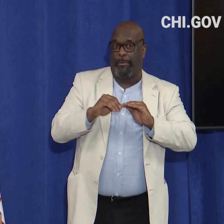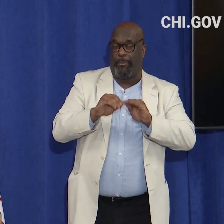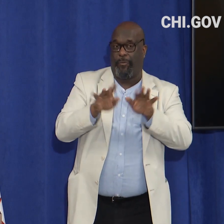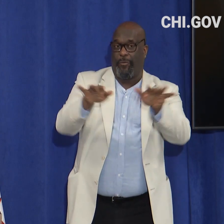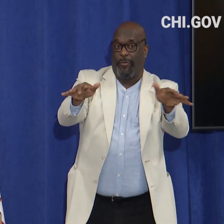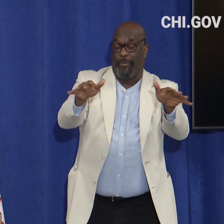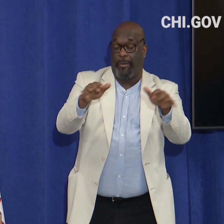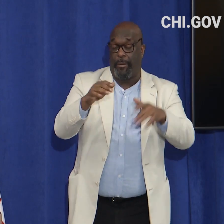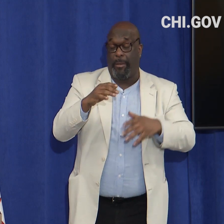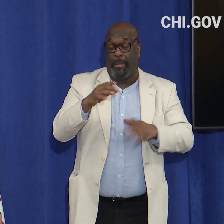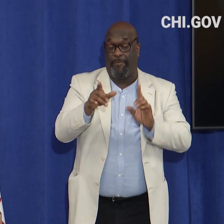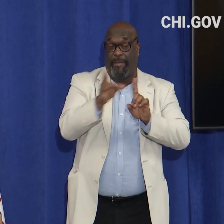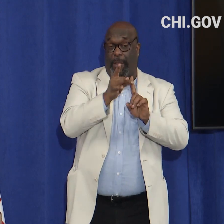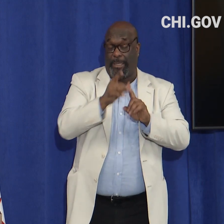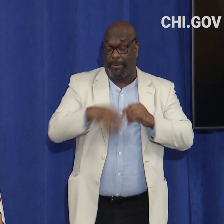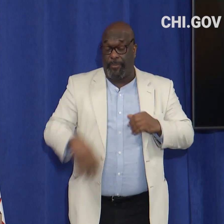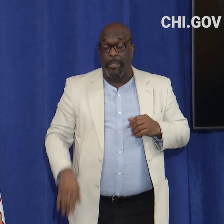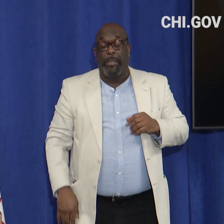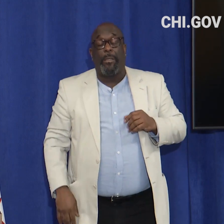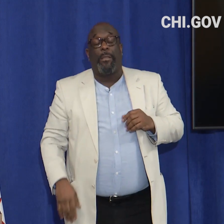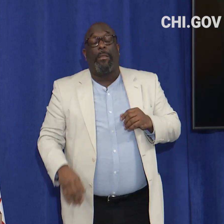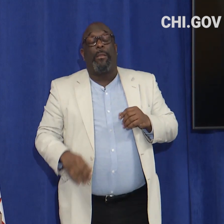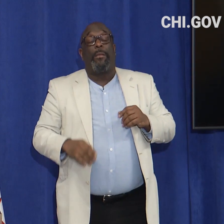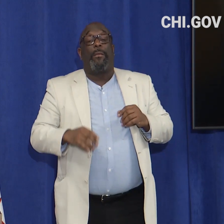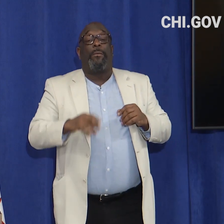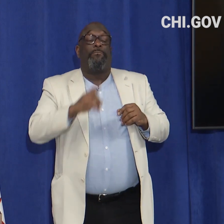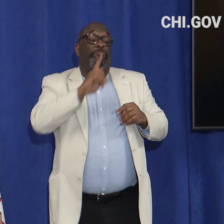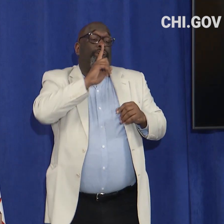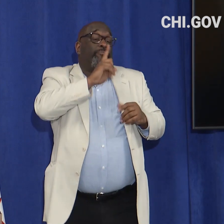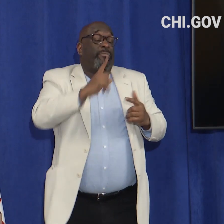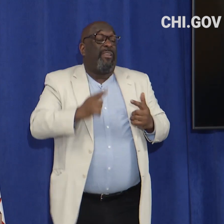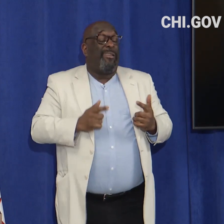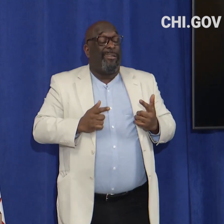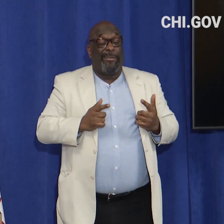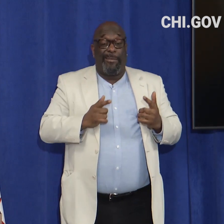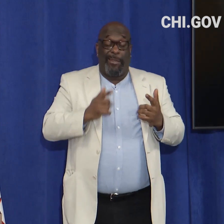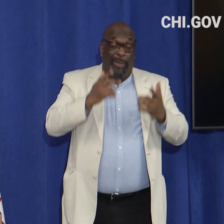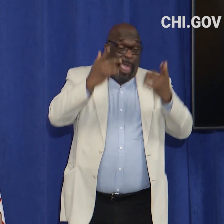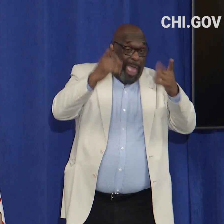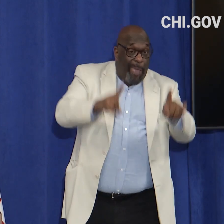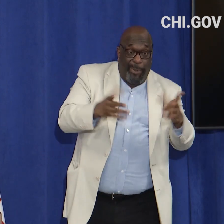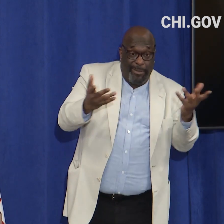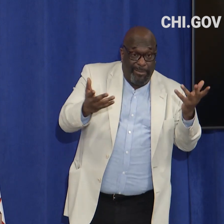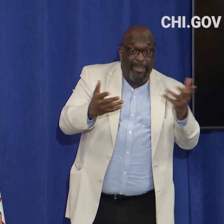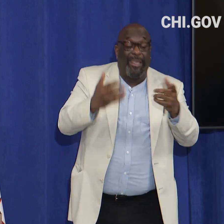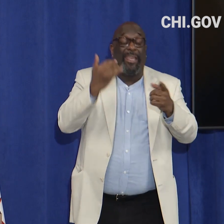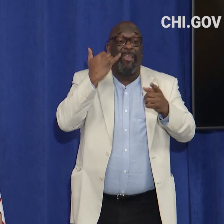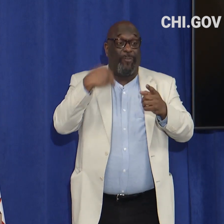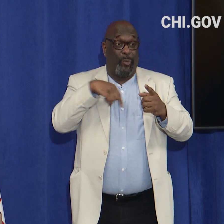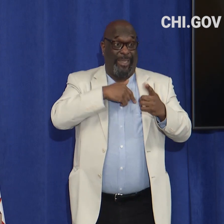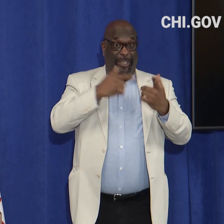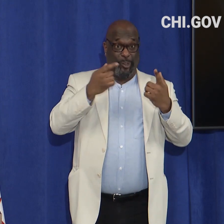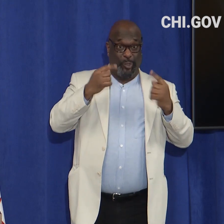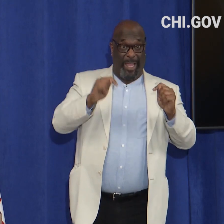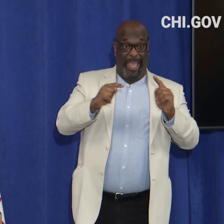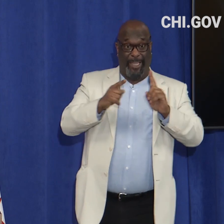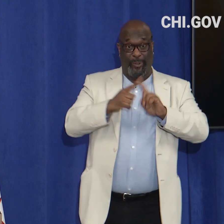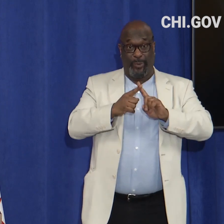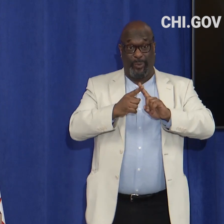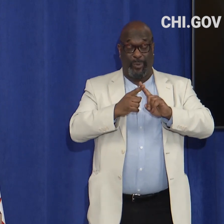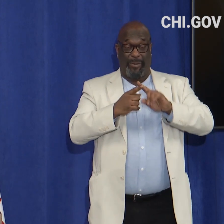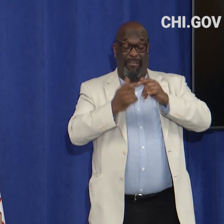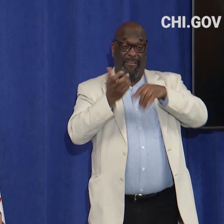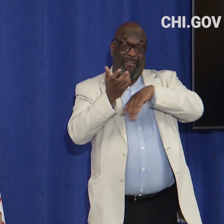virus, the reality is that if we had at all tried to curtail